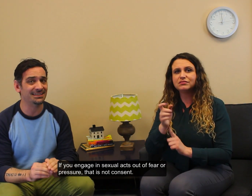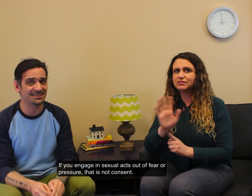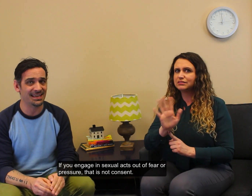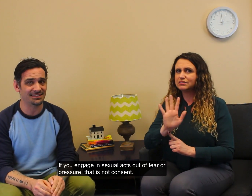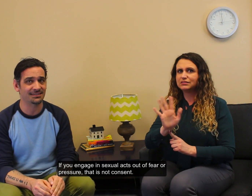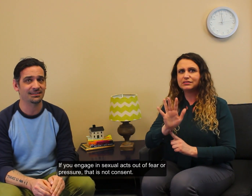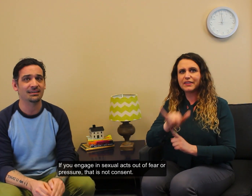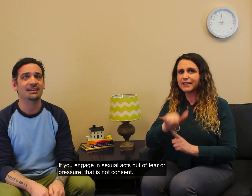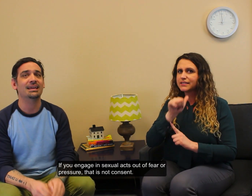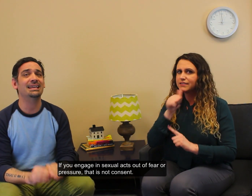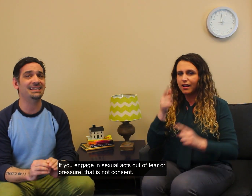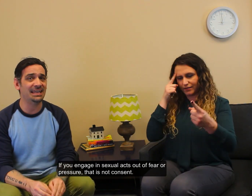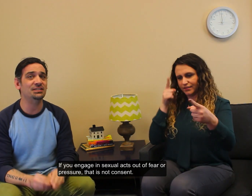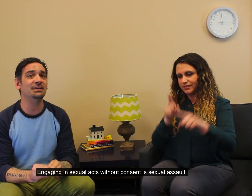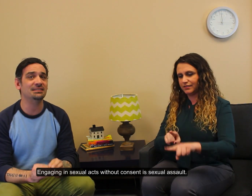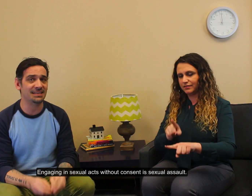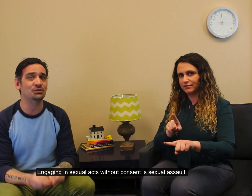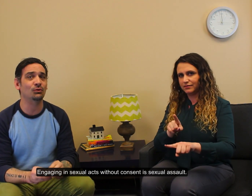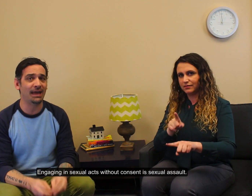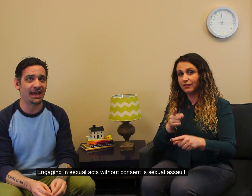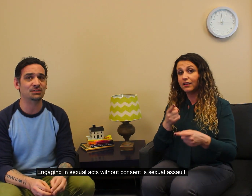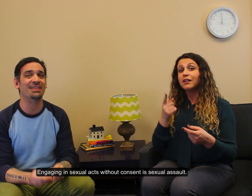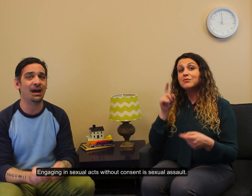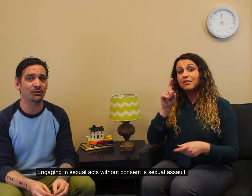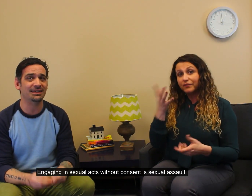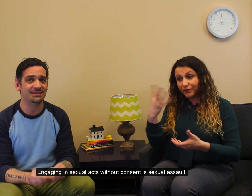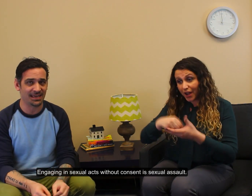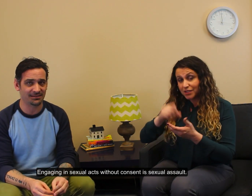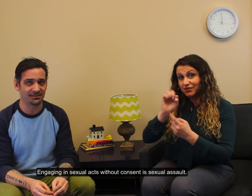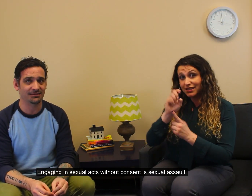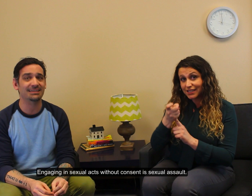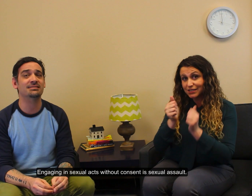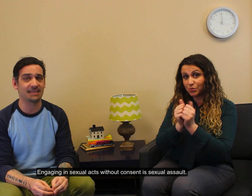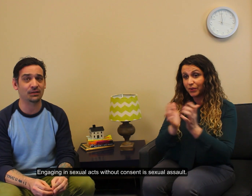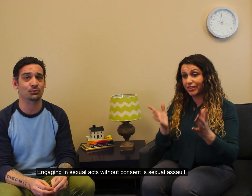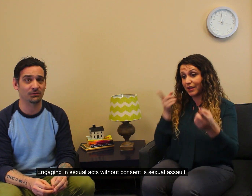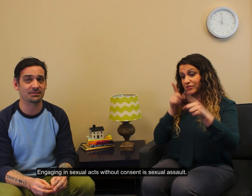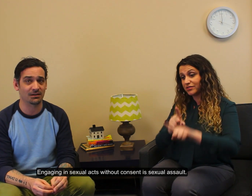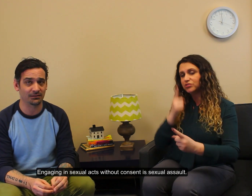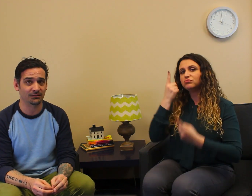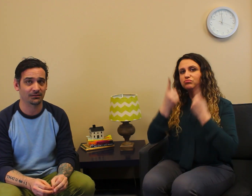consent. Engaging in sexual acts without consent is sexual assault.